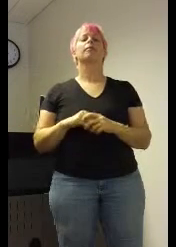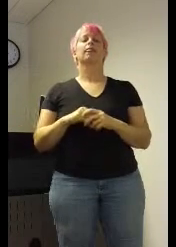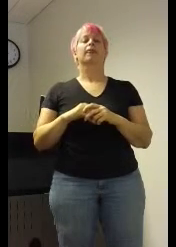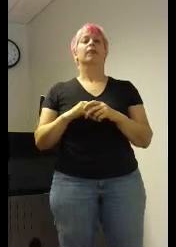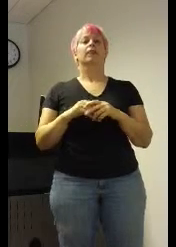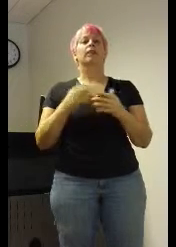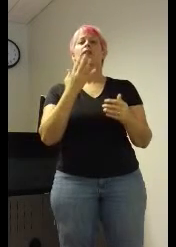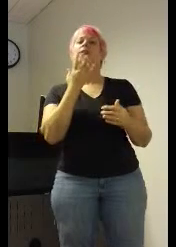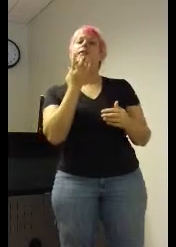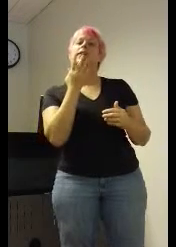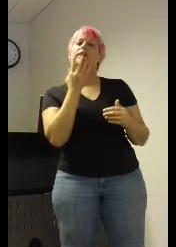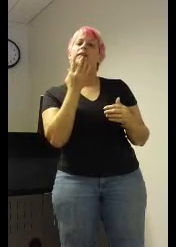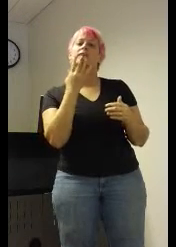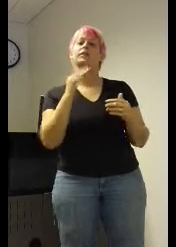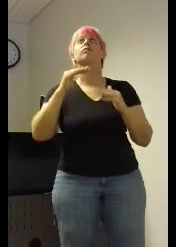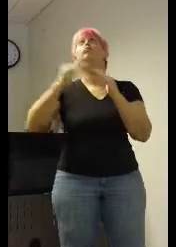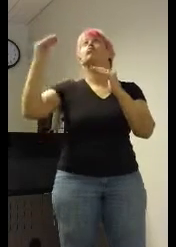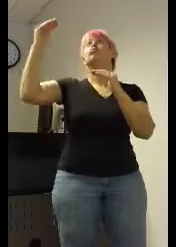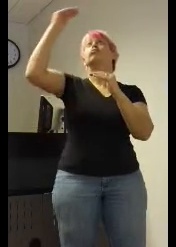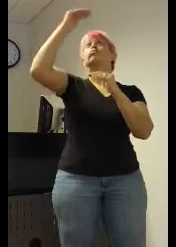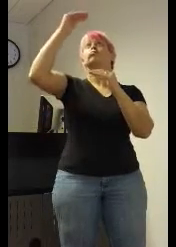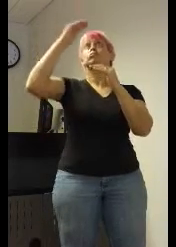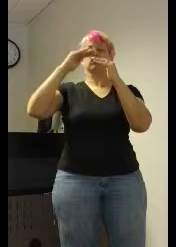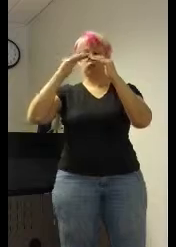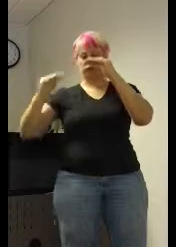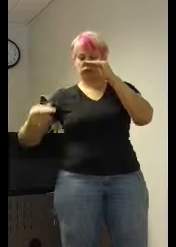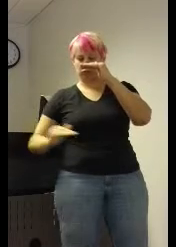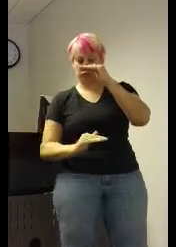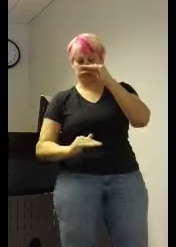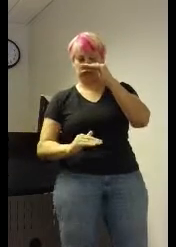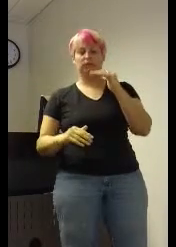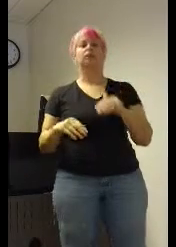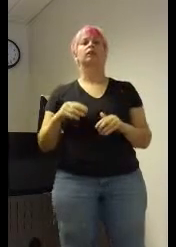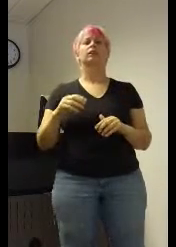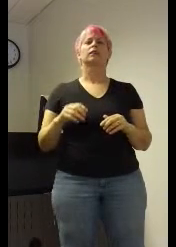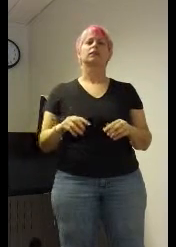and low. There is a difference in how the brain works.